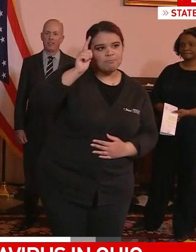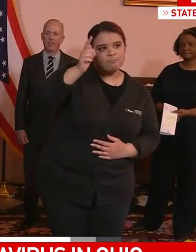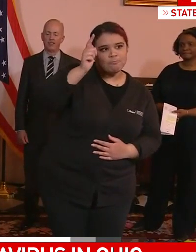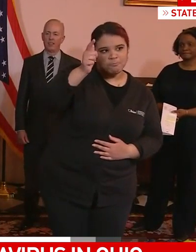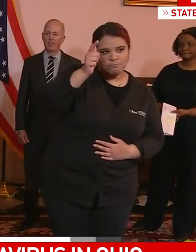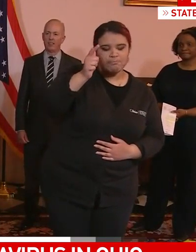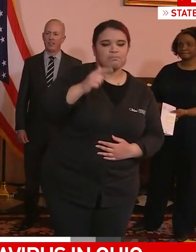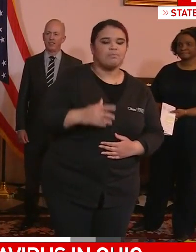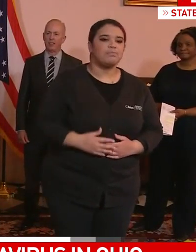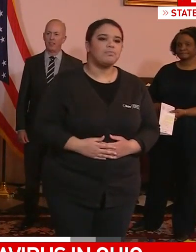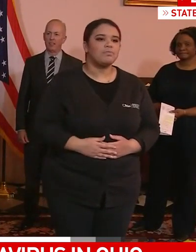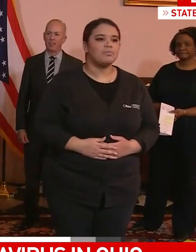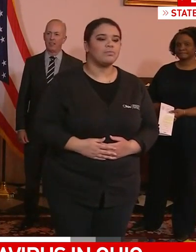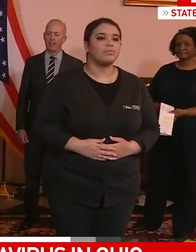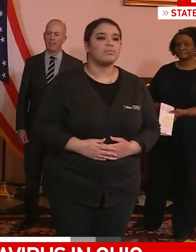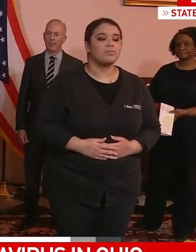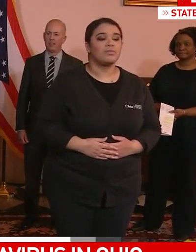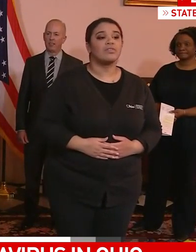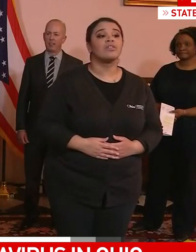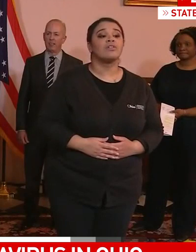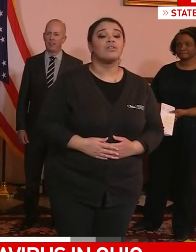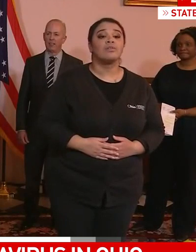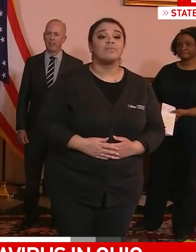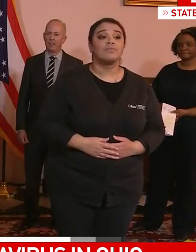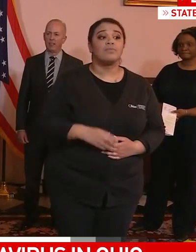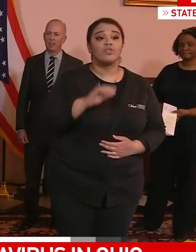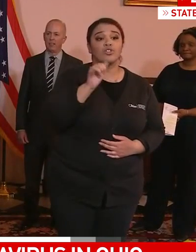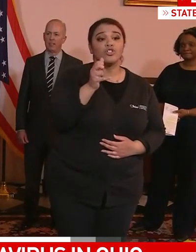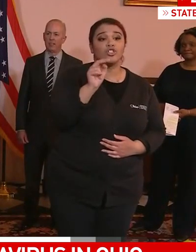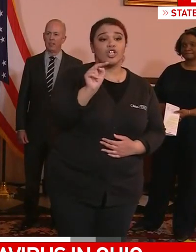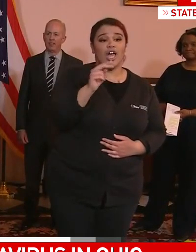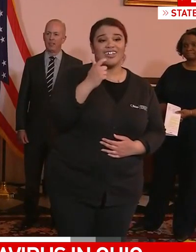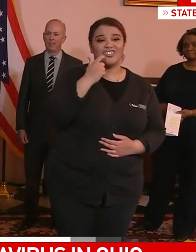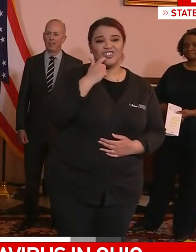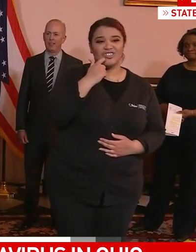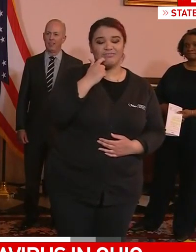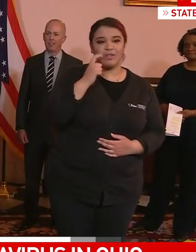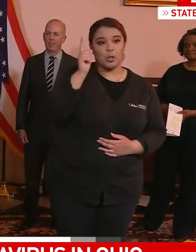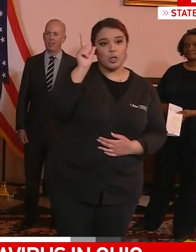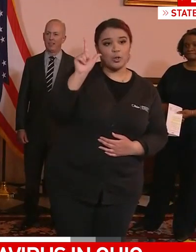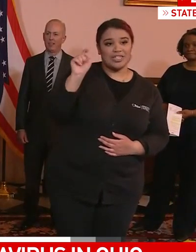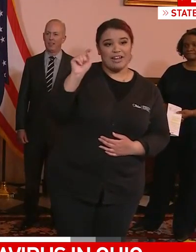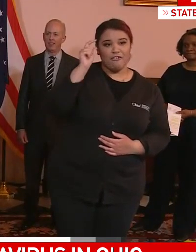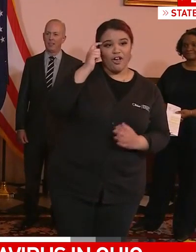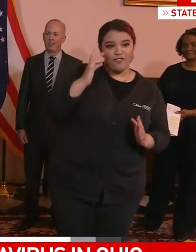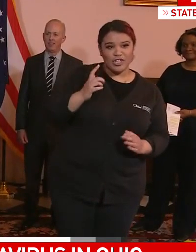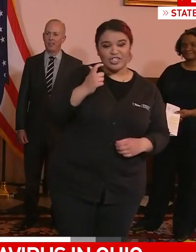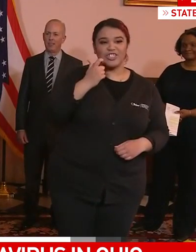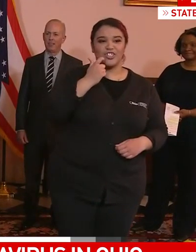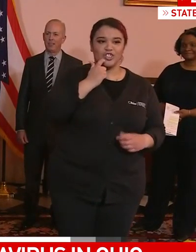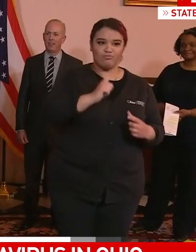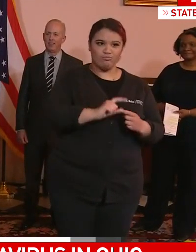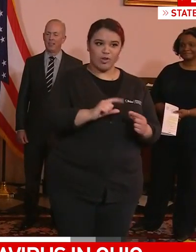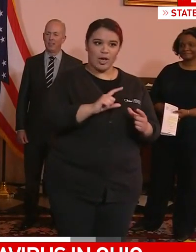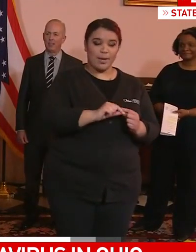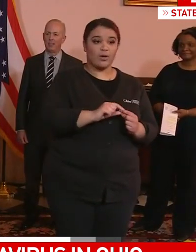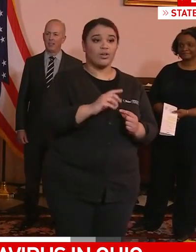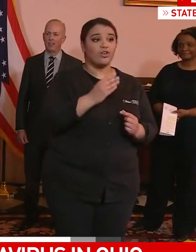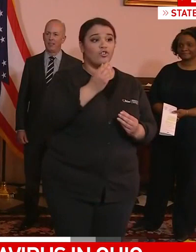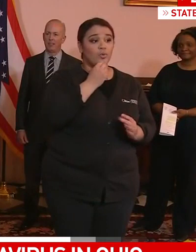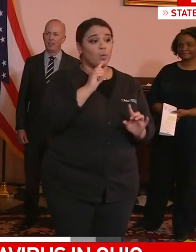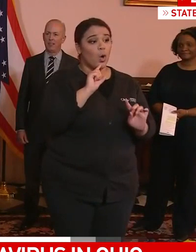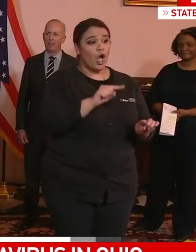Also, in regard to John's comments about carry-out, my granddaughter Caroline and